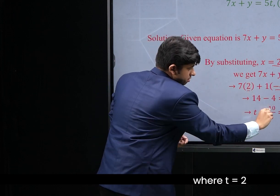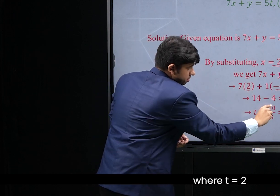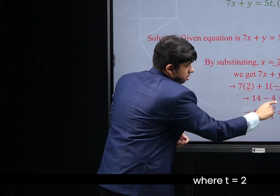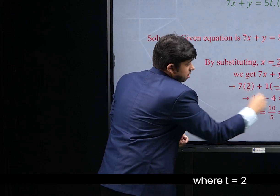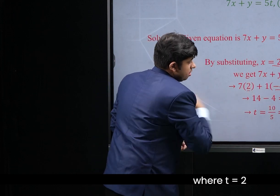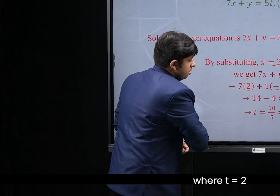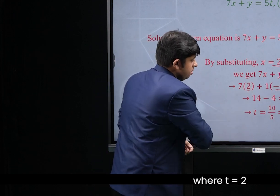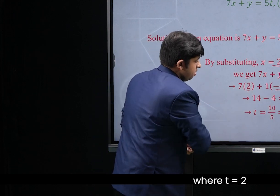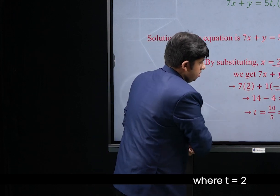where t equal to 2.